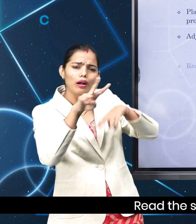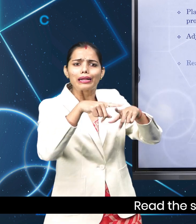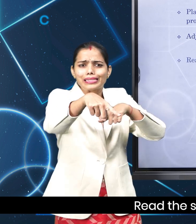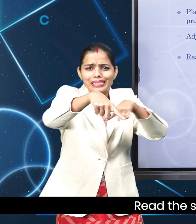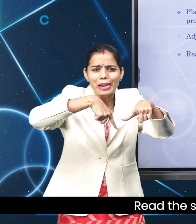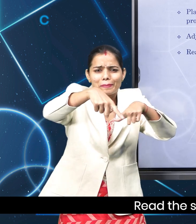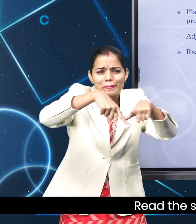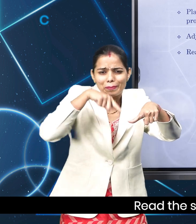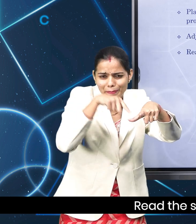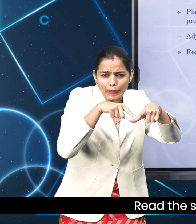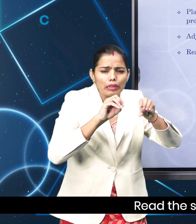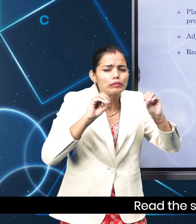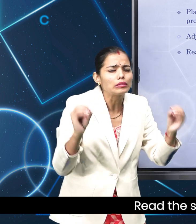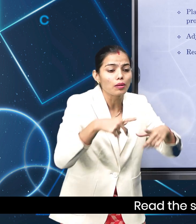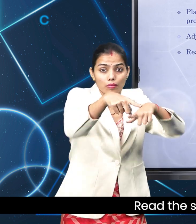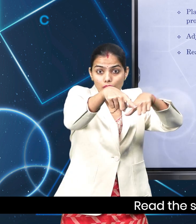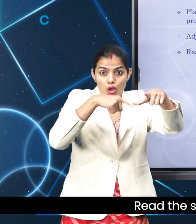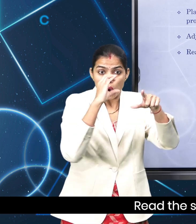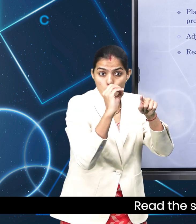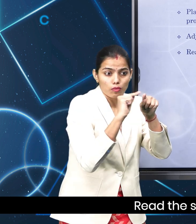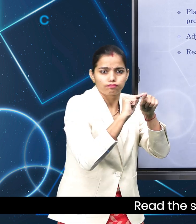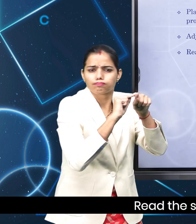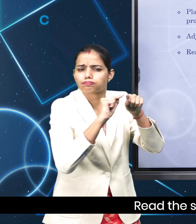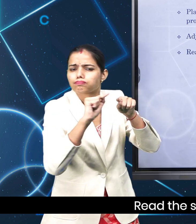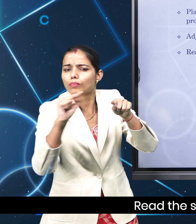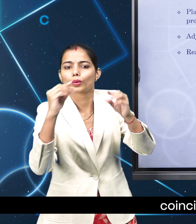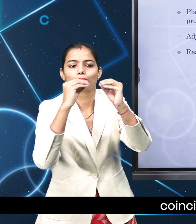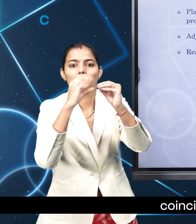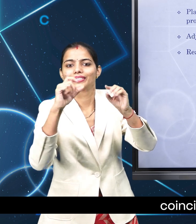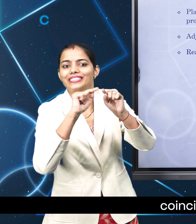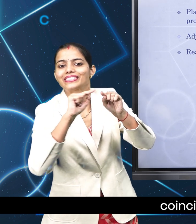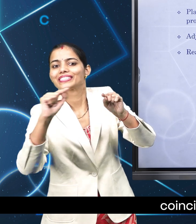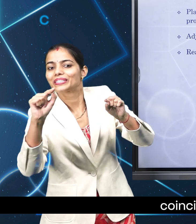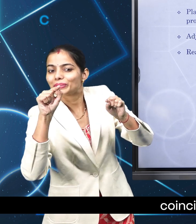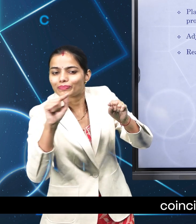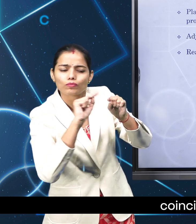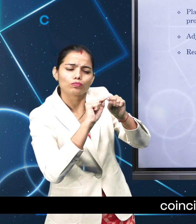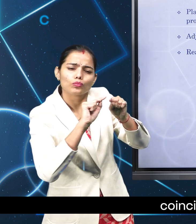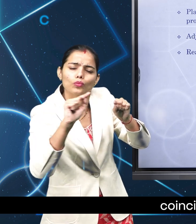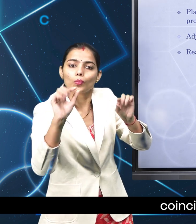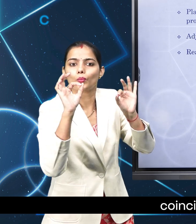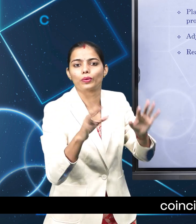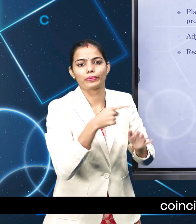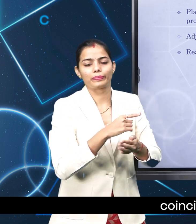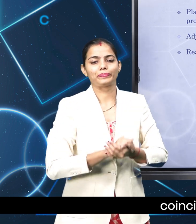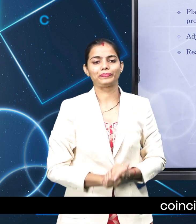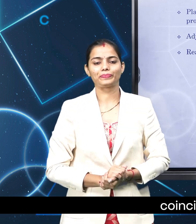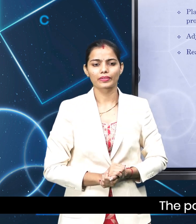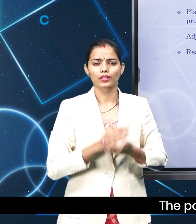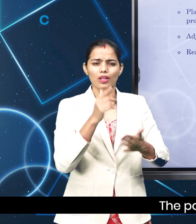Read the scale which starts from 0 degree coinciding with the line BC.